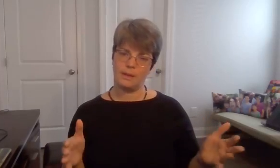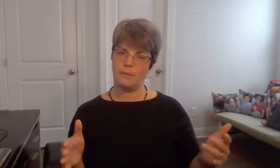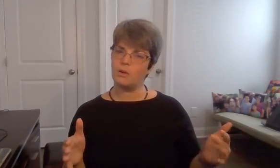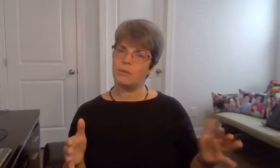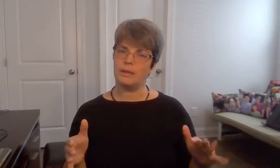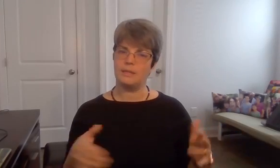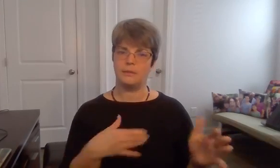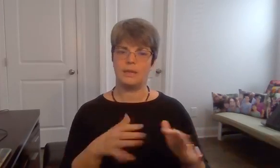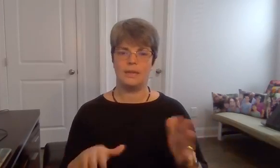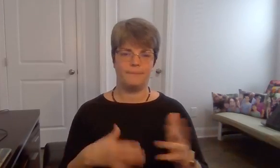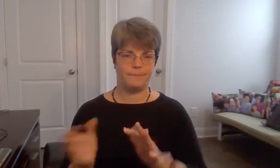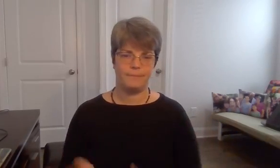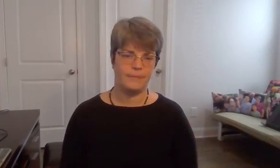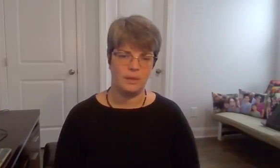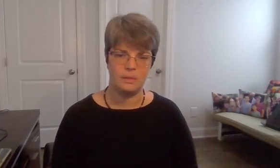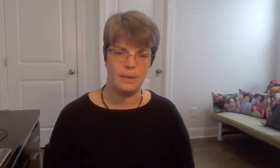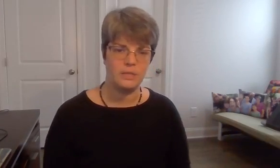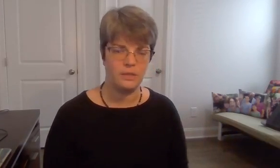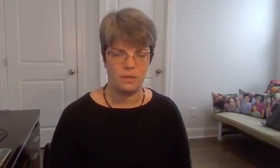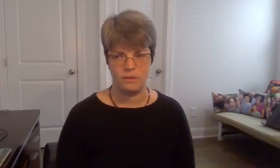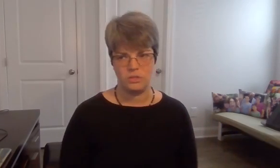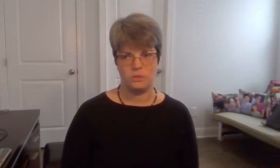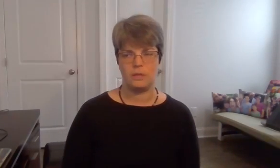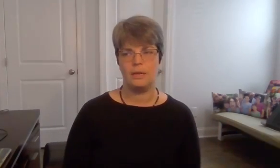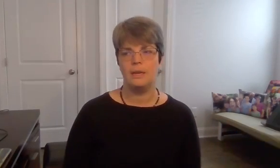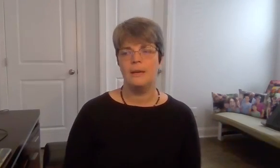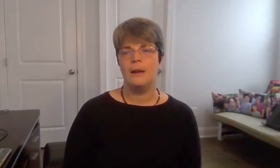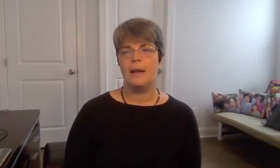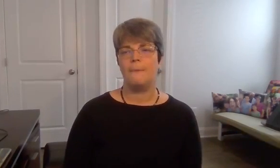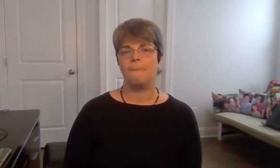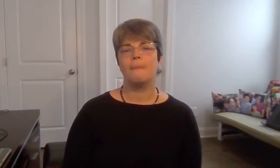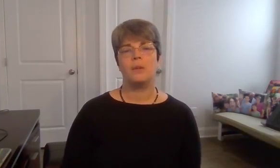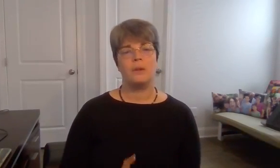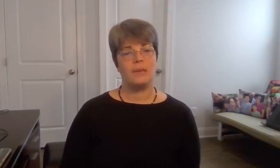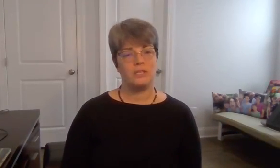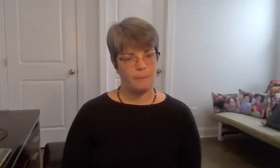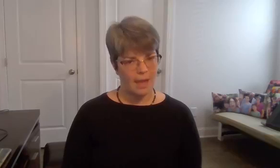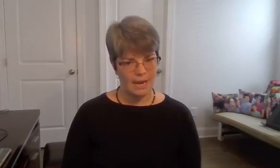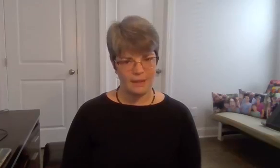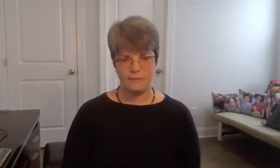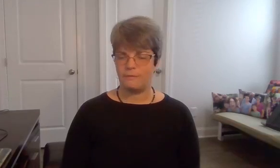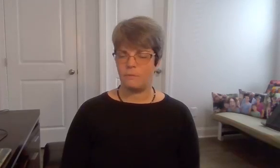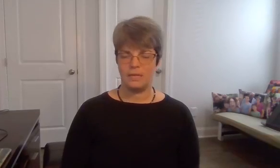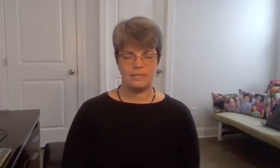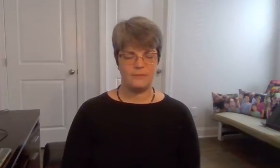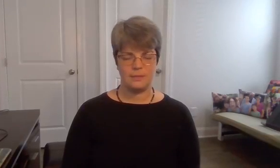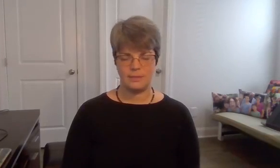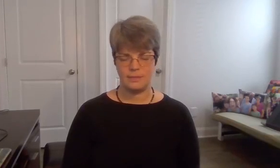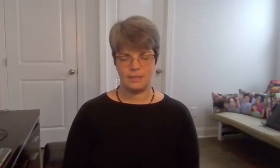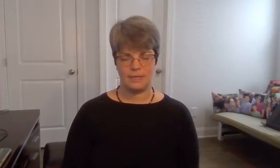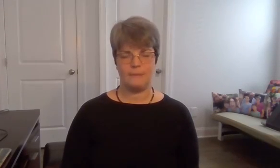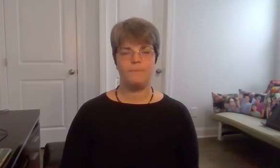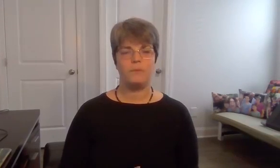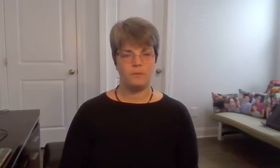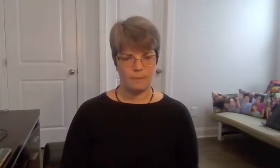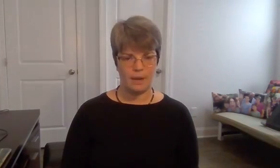it up more quickly. So it all depends on the children. But you want to be as repetitive, even when it feels silly. Repetitive.